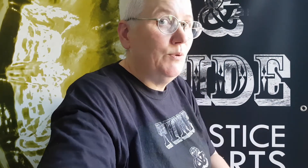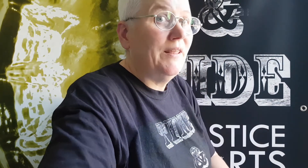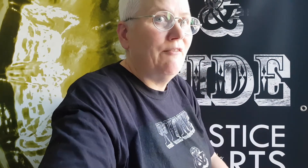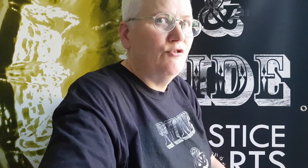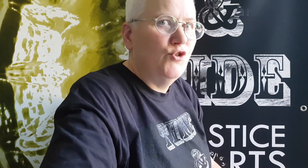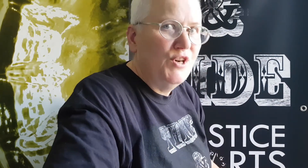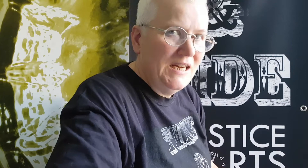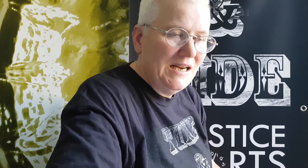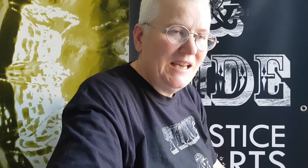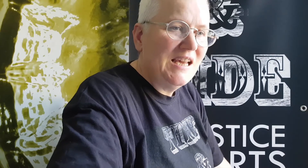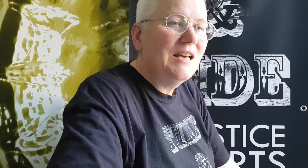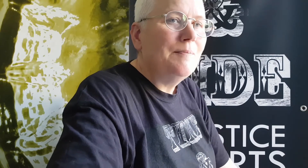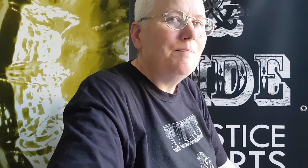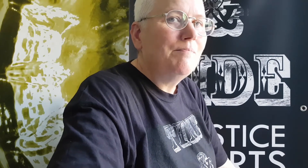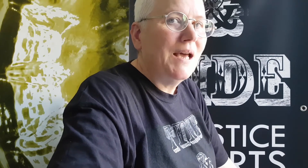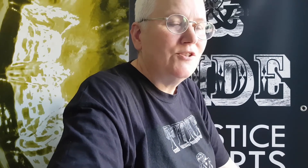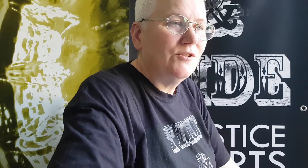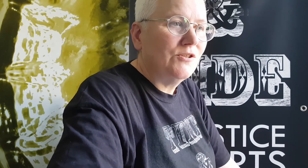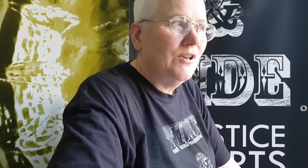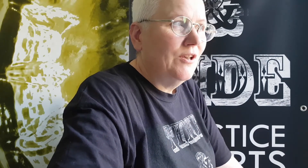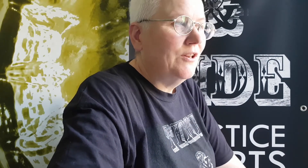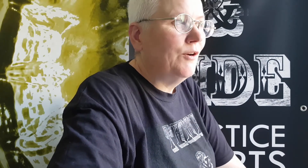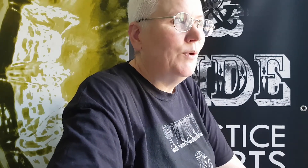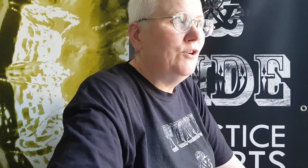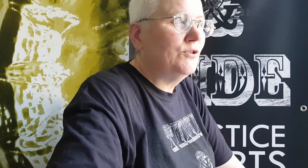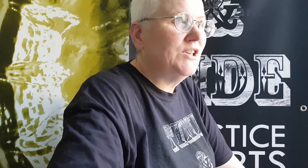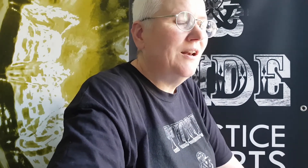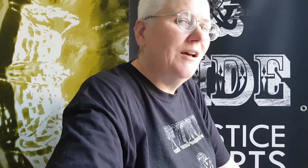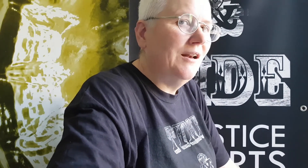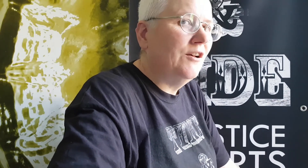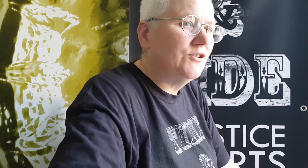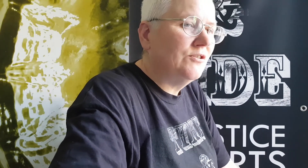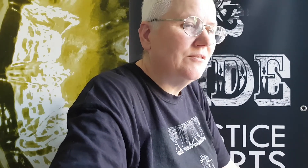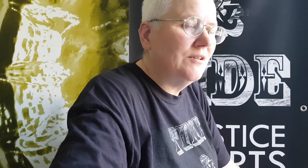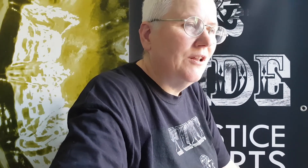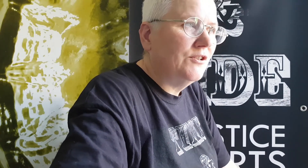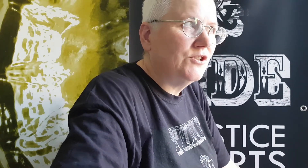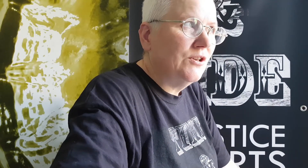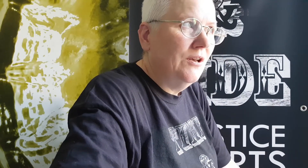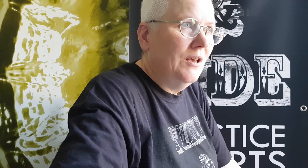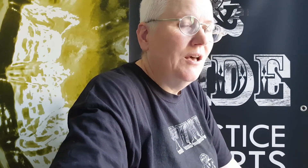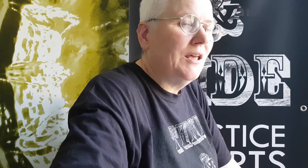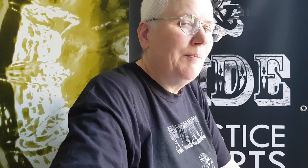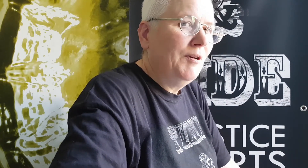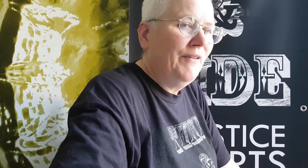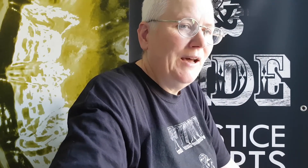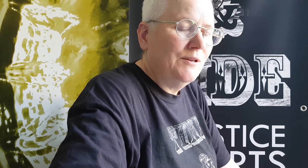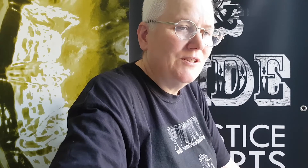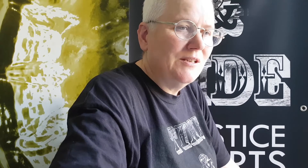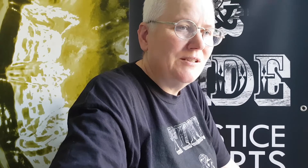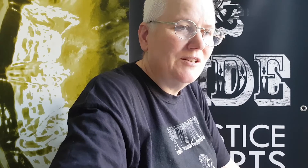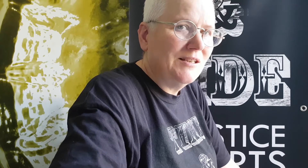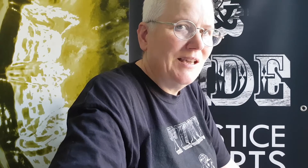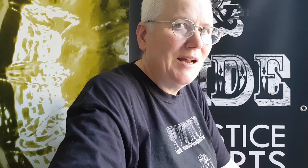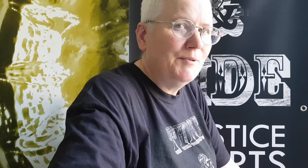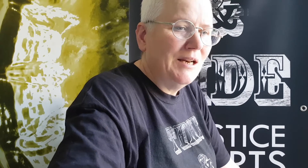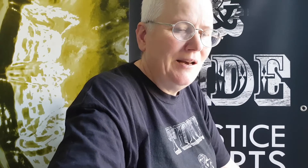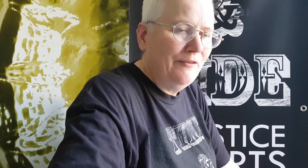that really matters. You know, when your sunlight lasts a couple of hours and the sun doesn't get up until 11